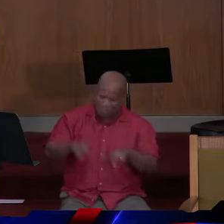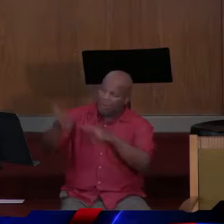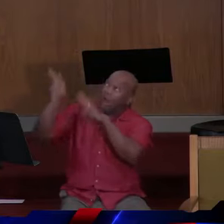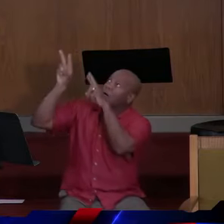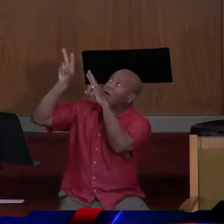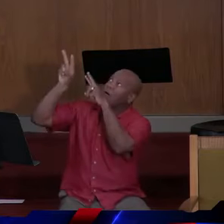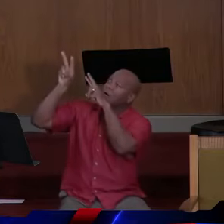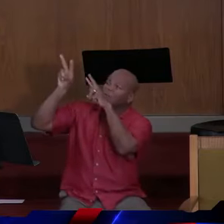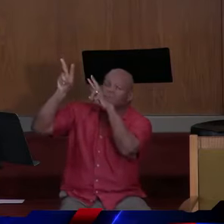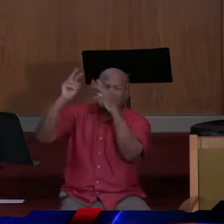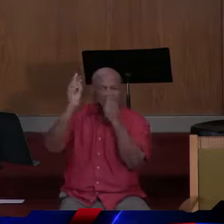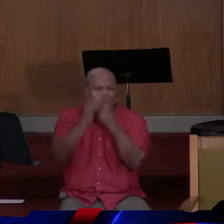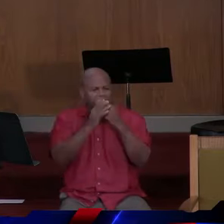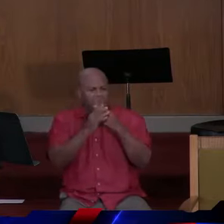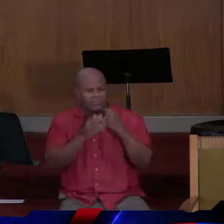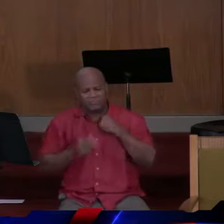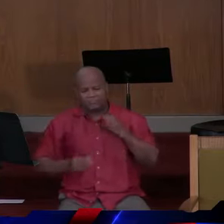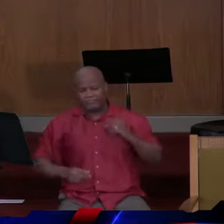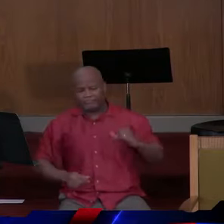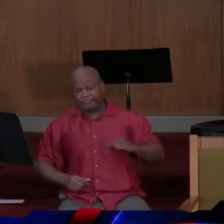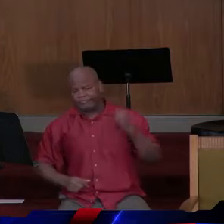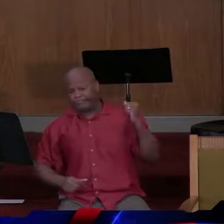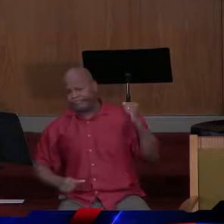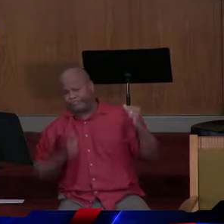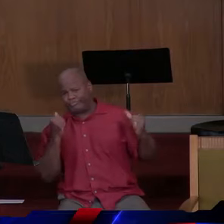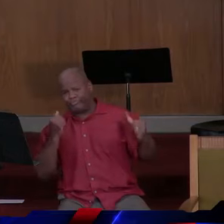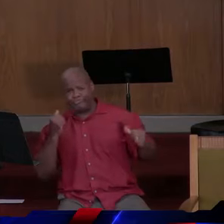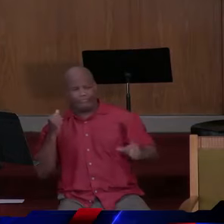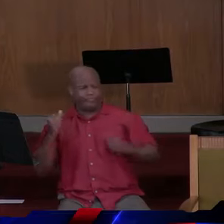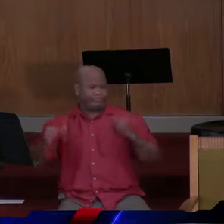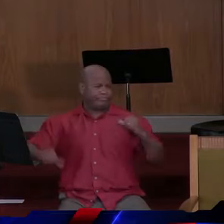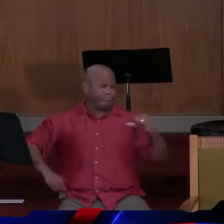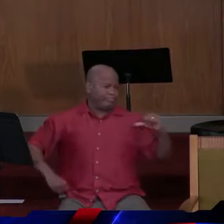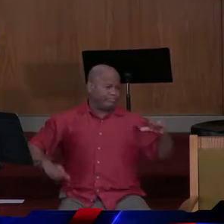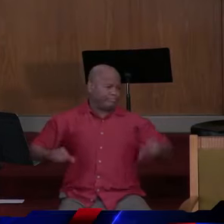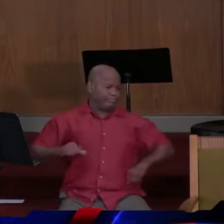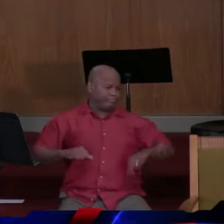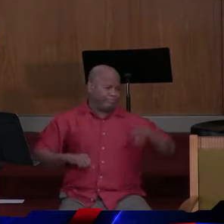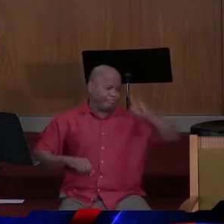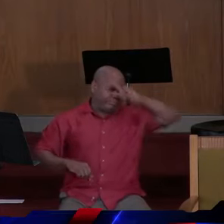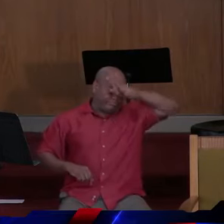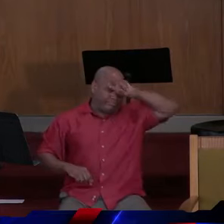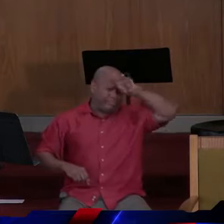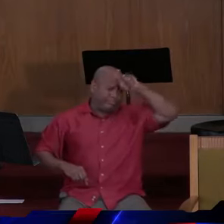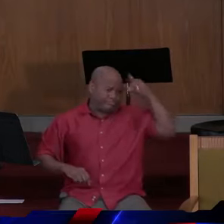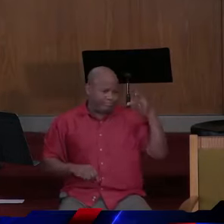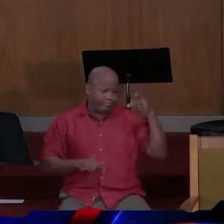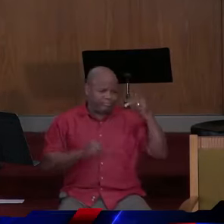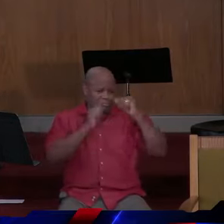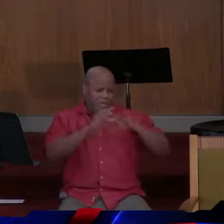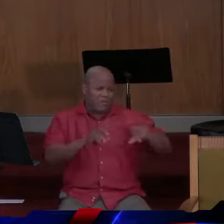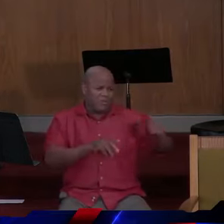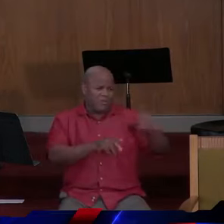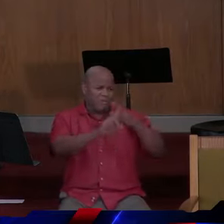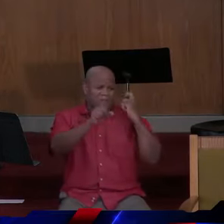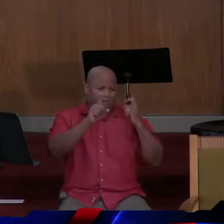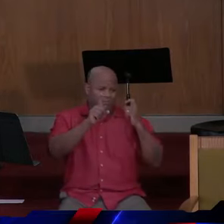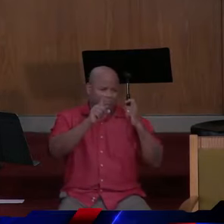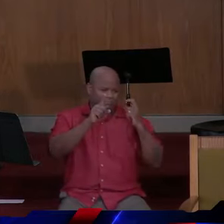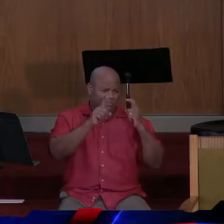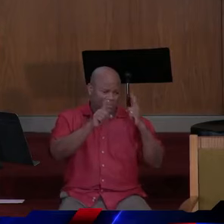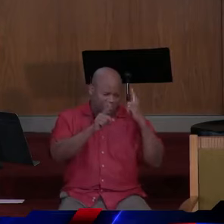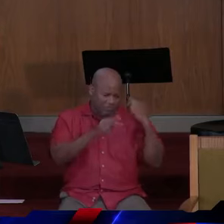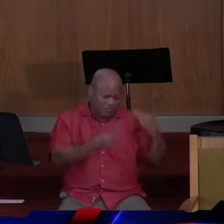we can become so sophisticated and misguided in the misunderstanding of the source of our blessing. Your stimulus